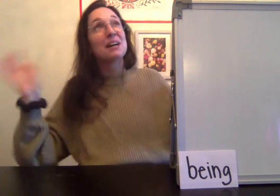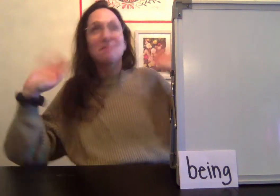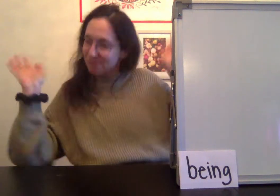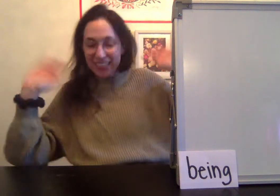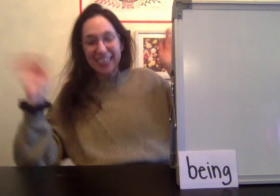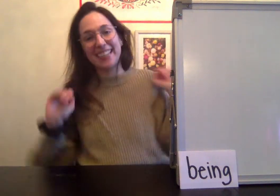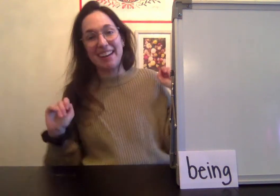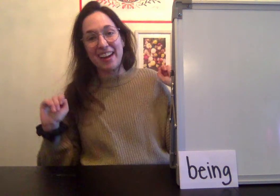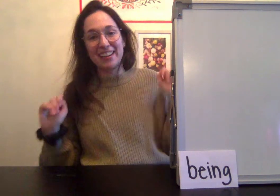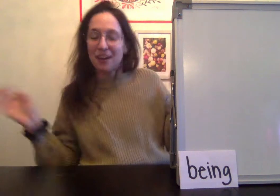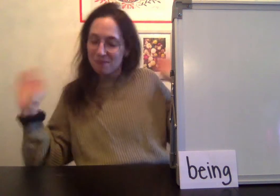Being, get ready, go.